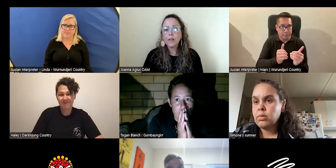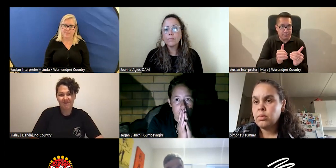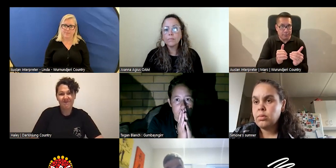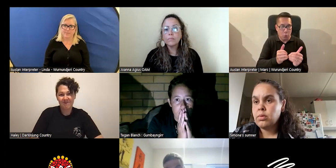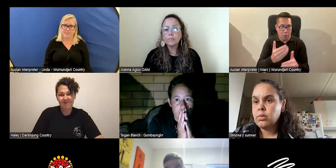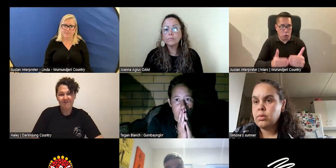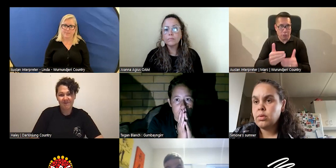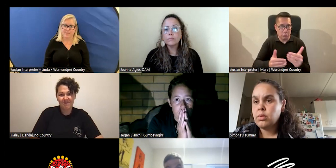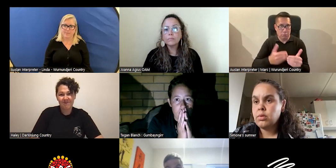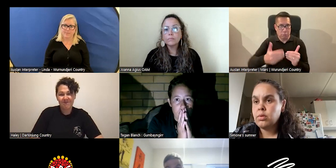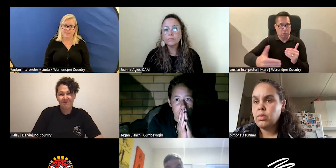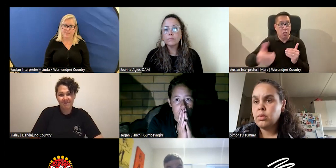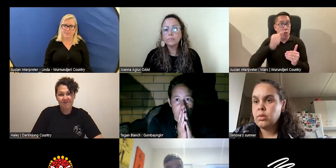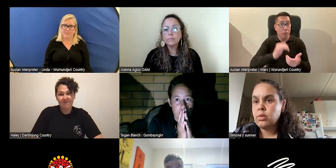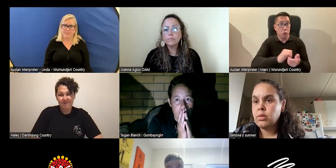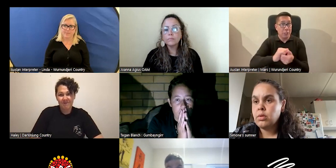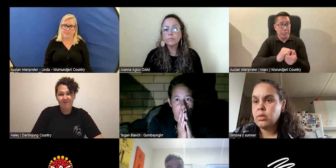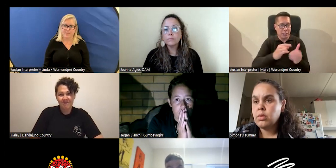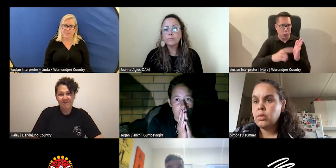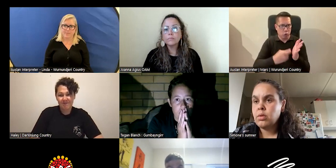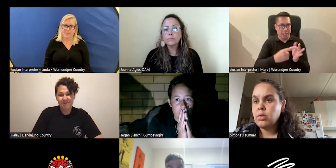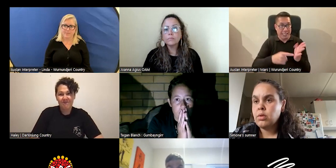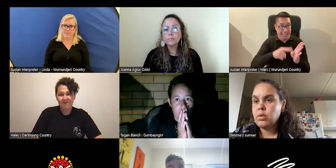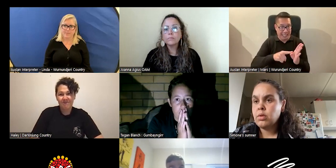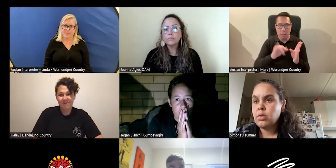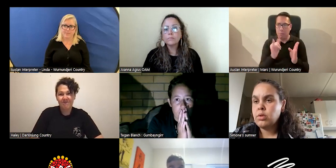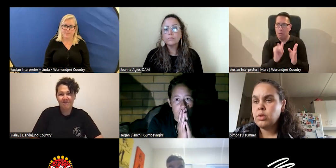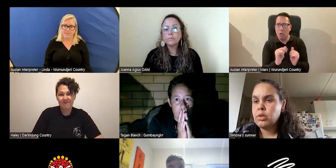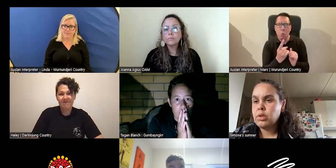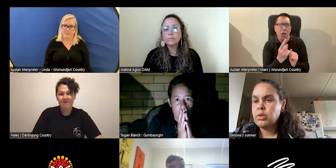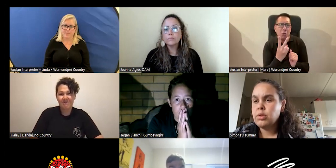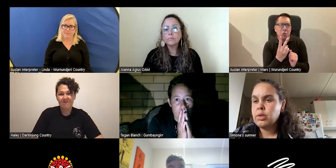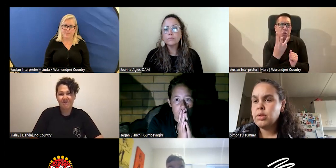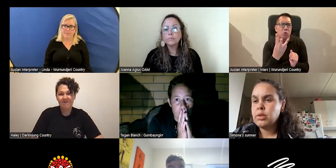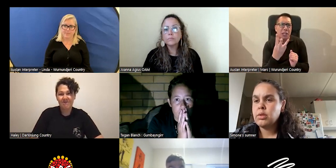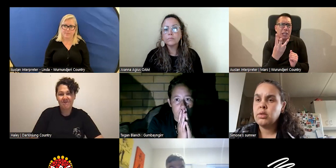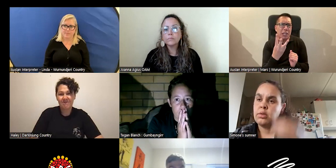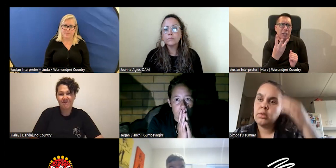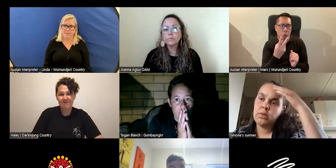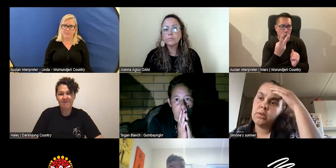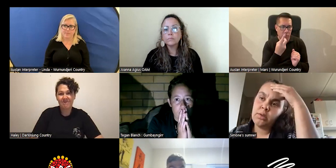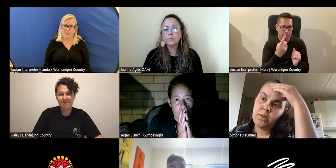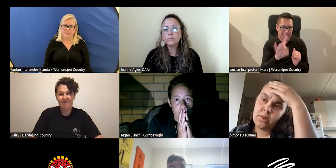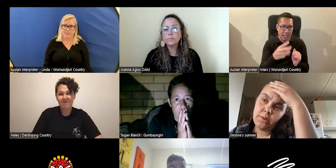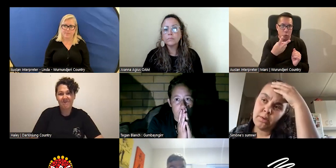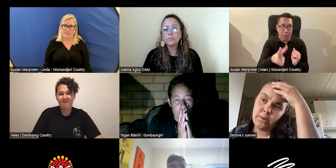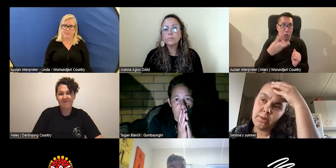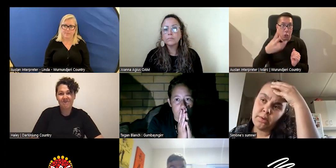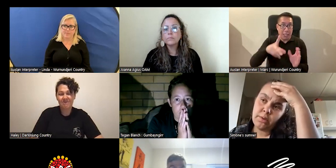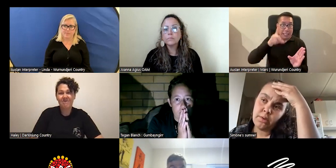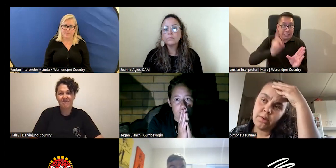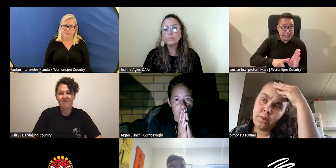So as we know, treaties might take 1, 2, 3 decades to get some